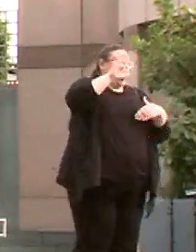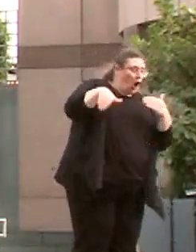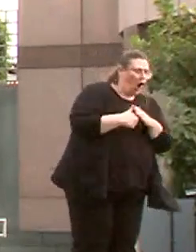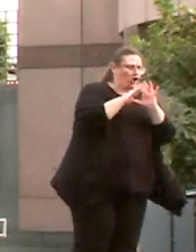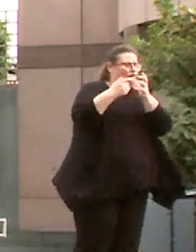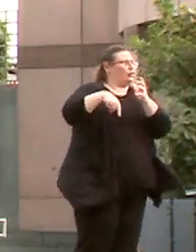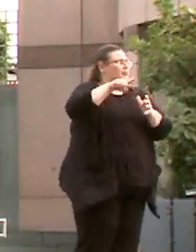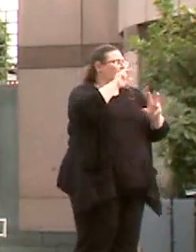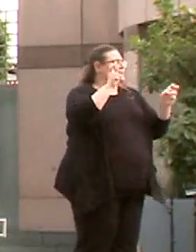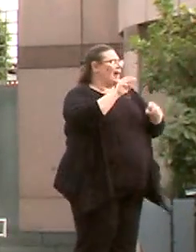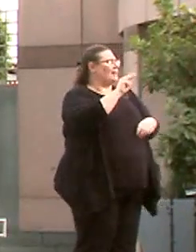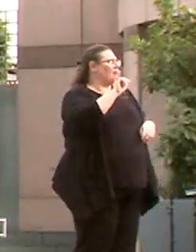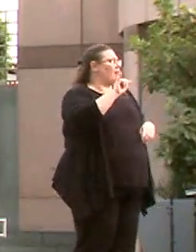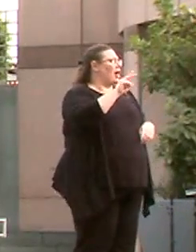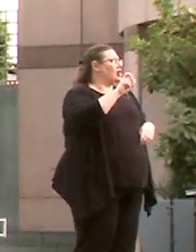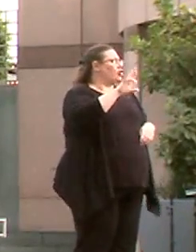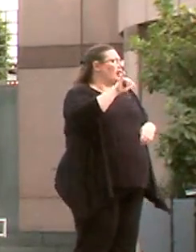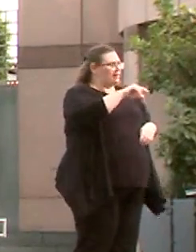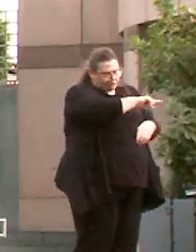group. And